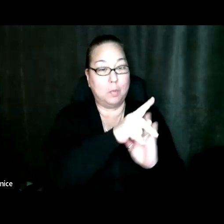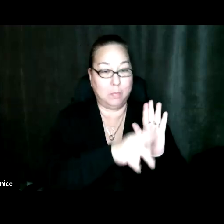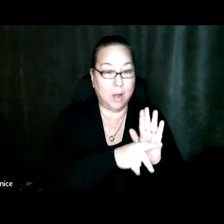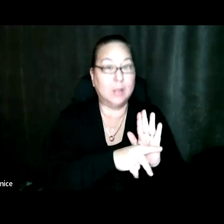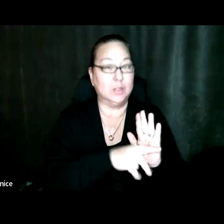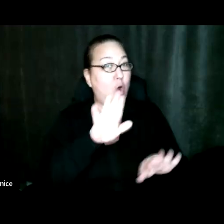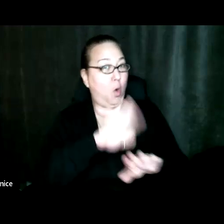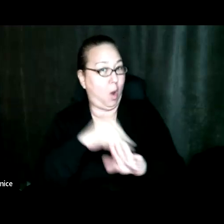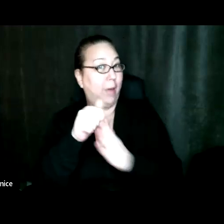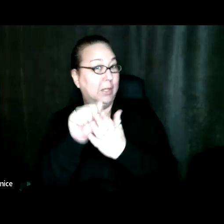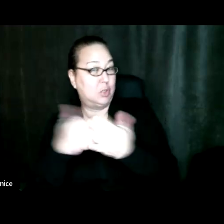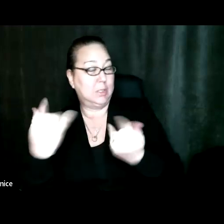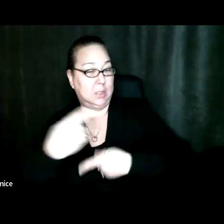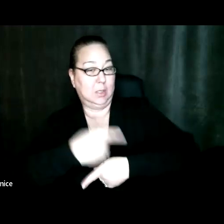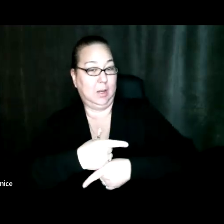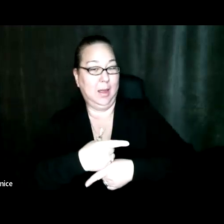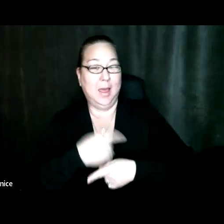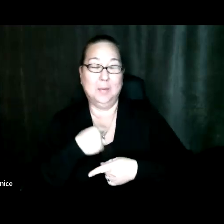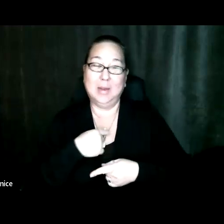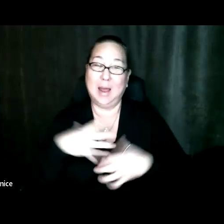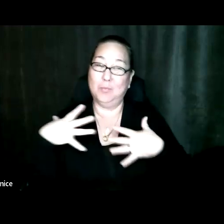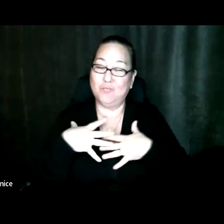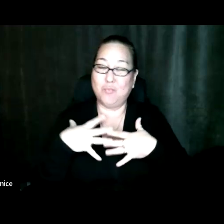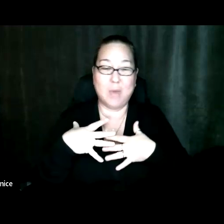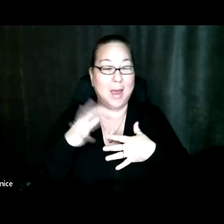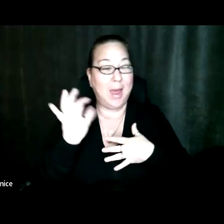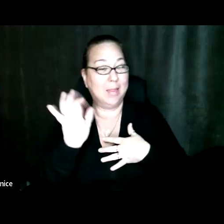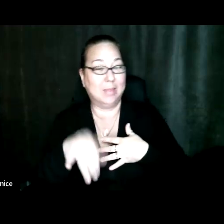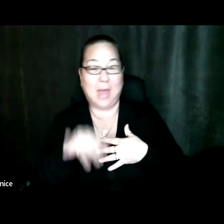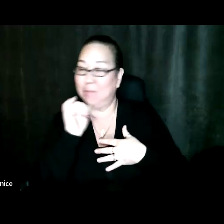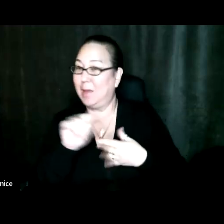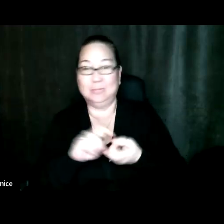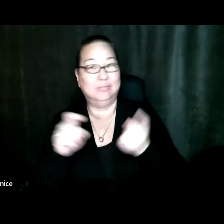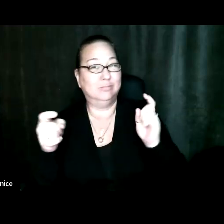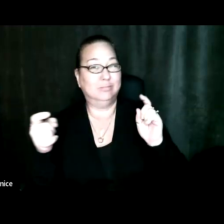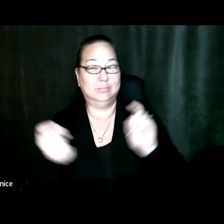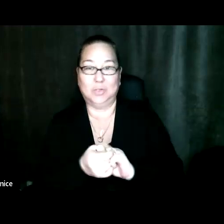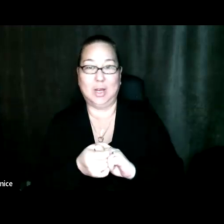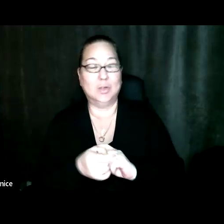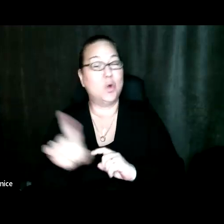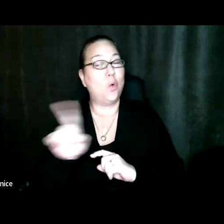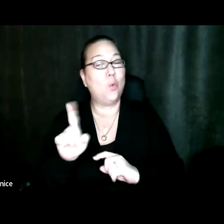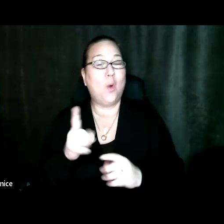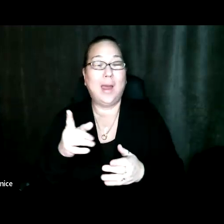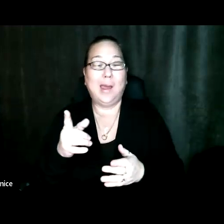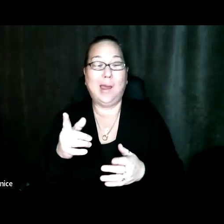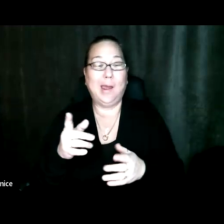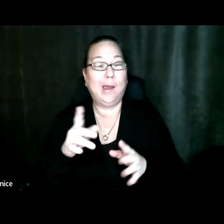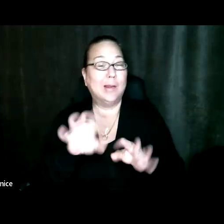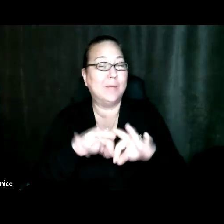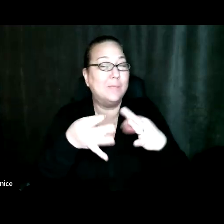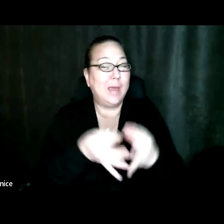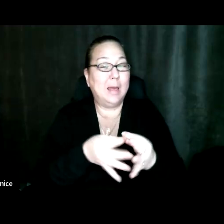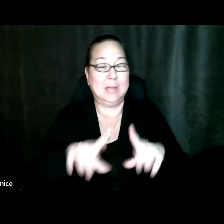policy that doesn't continue to exclude students who live in different areas of the city, including